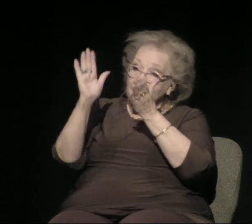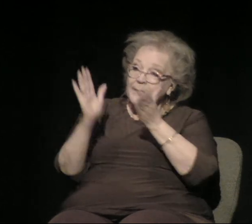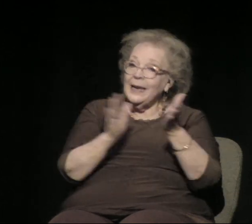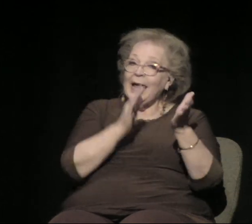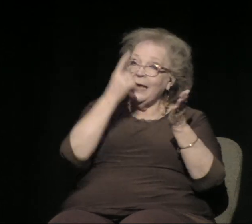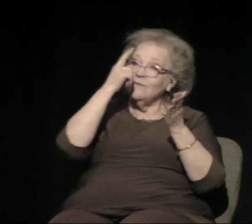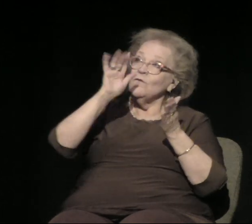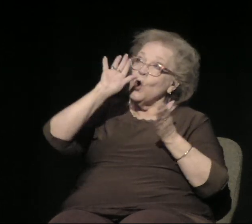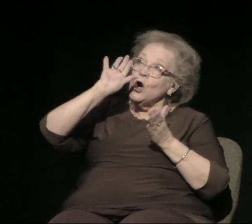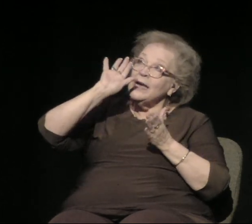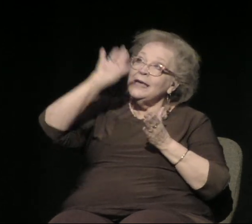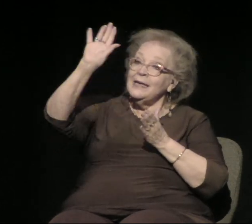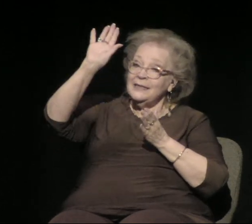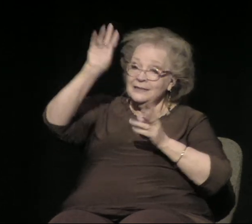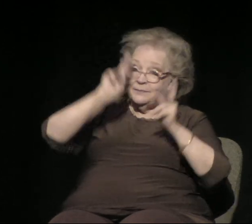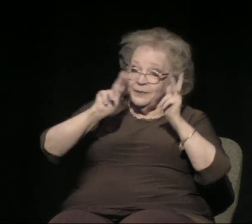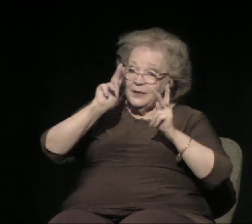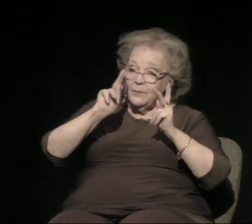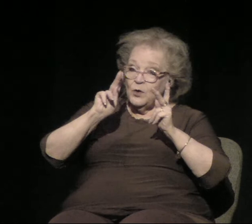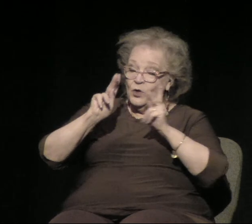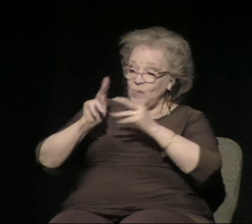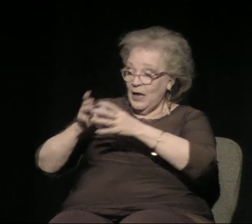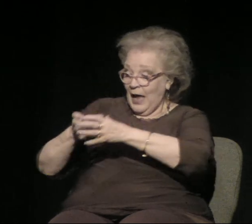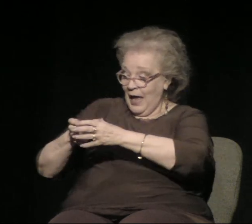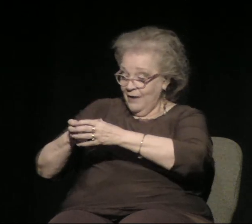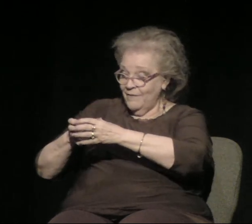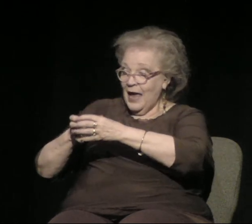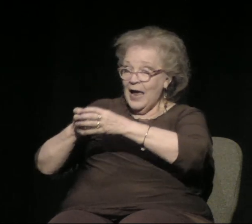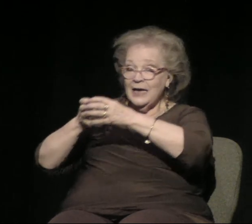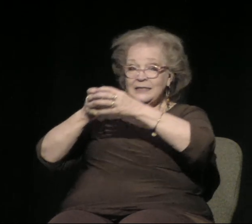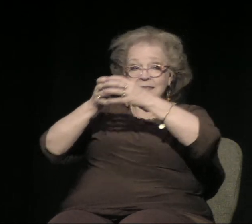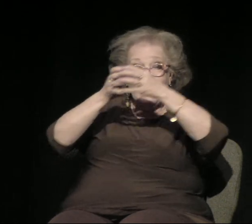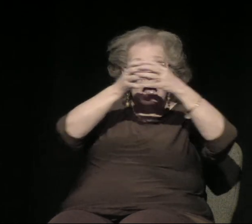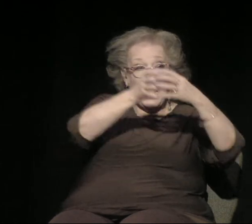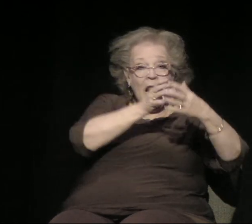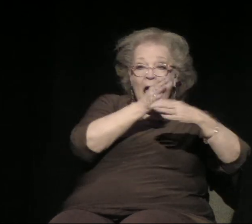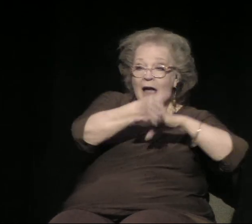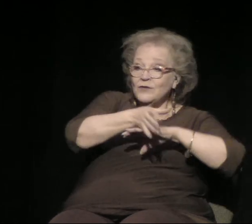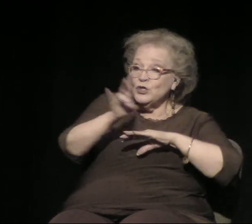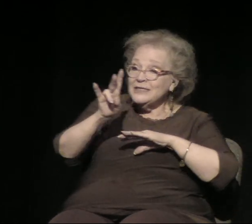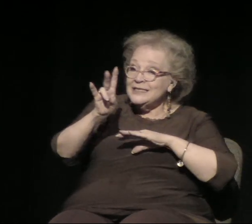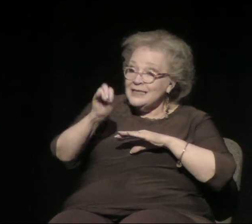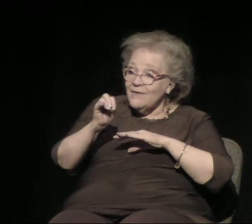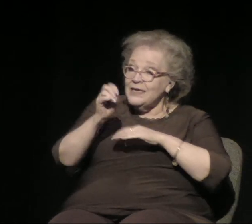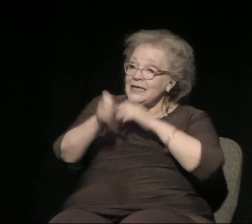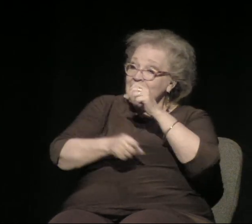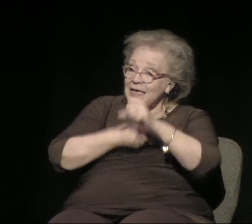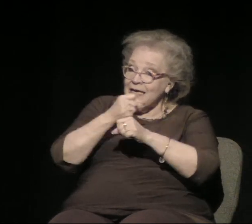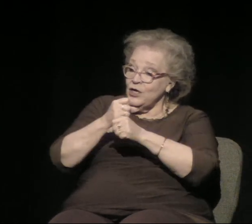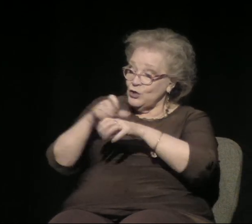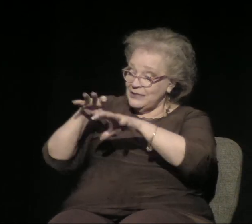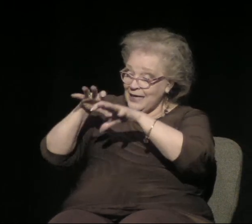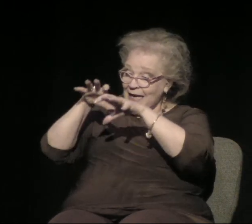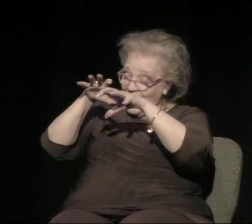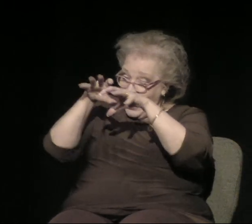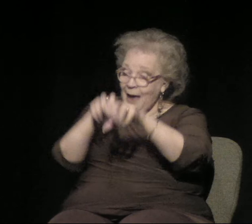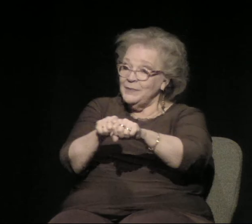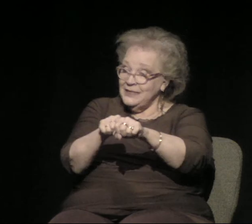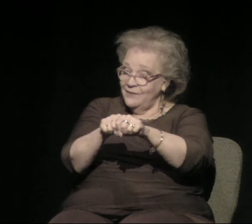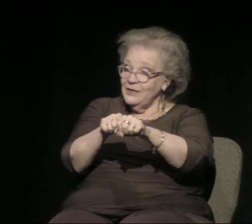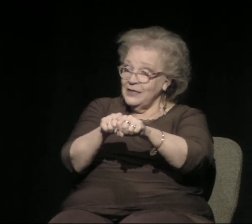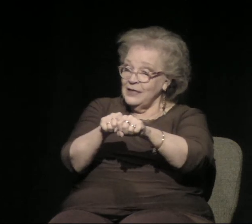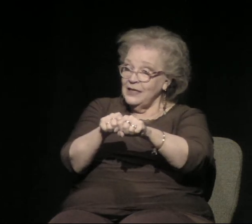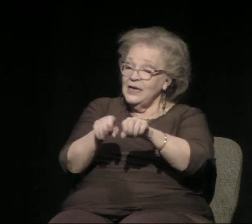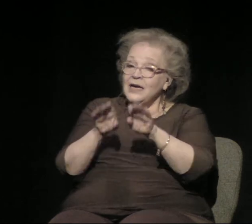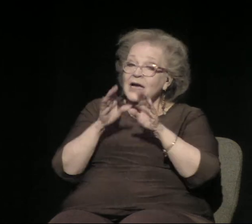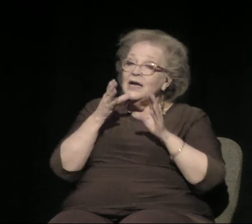his people to bring them out of exile from 70 years in captivity, the God who shut the mouths